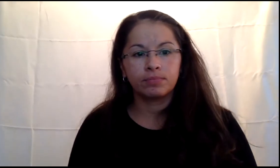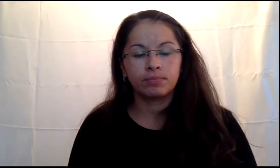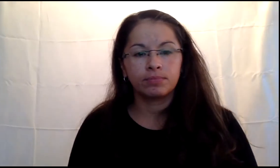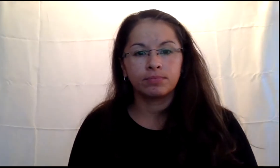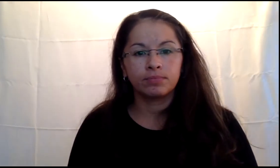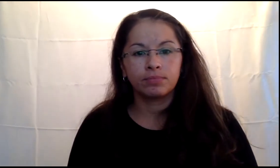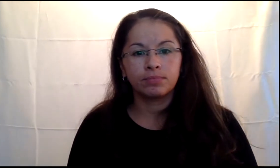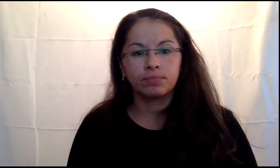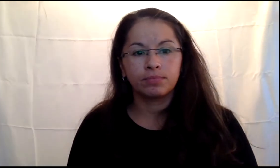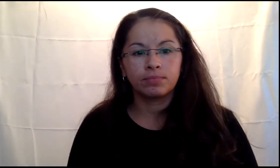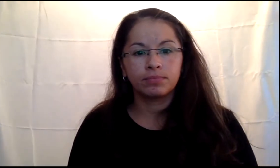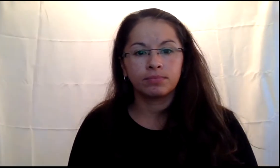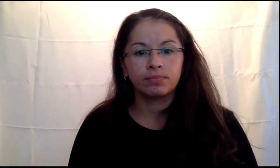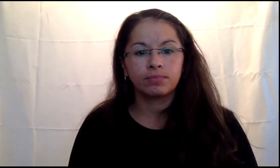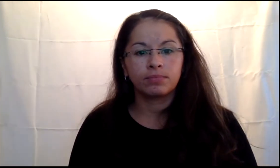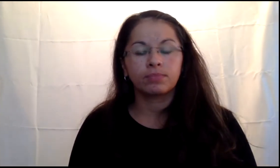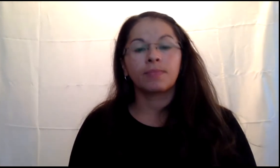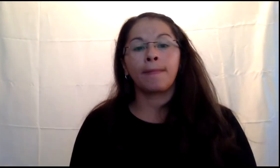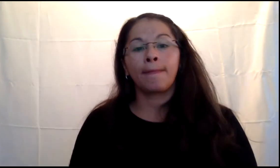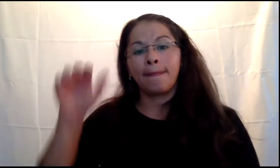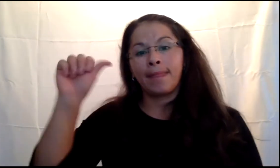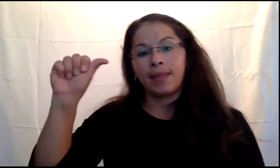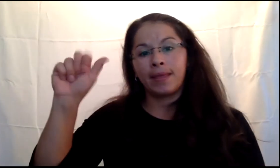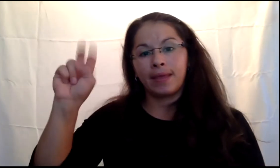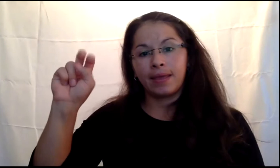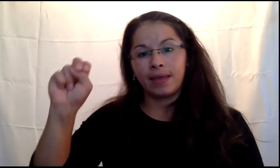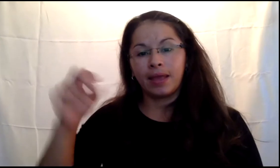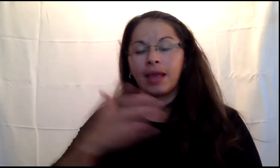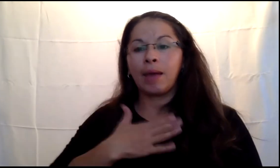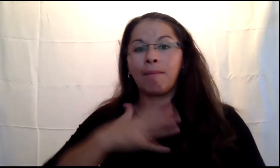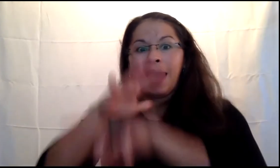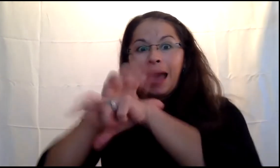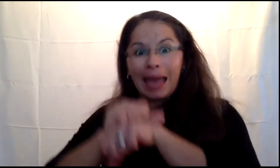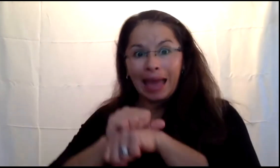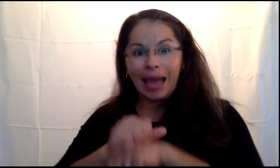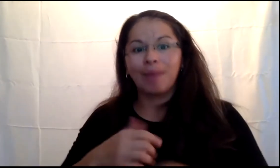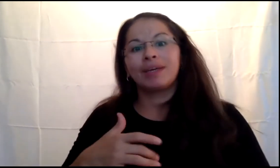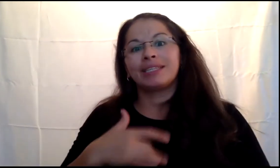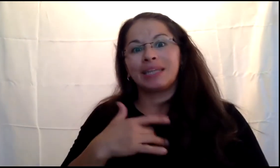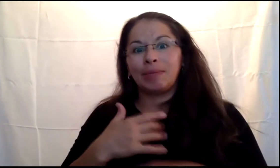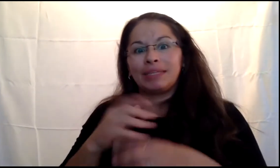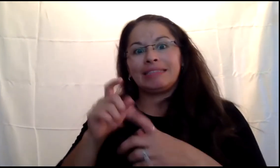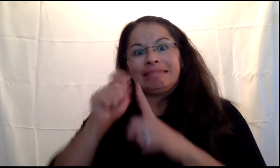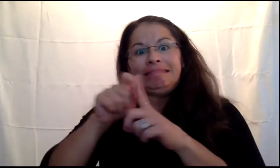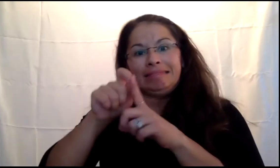And it's my habit to kind of be obnoxious, so I apologize. But I also think if you're on a high school campus, on a secondary school